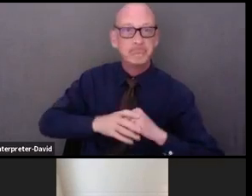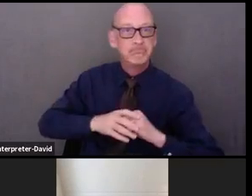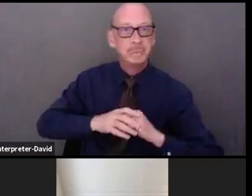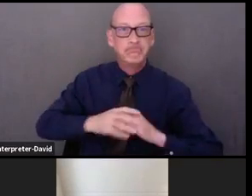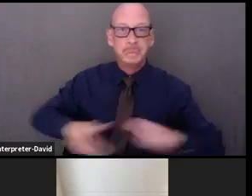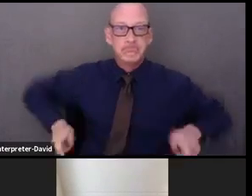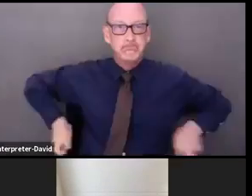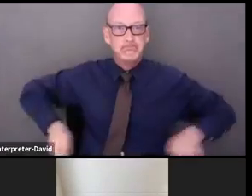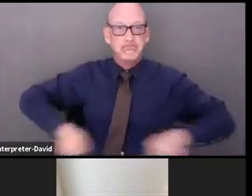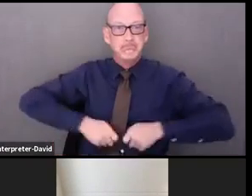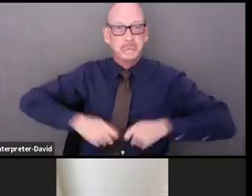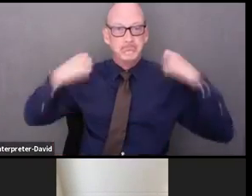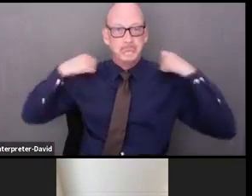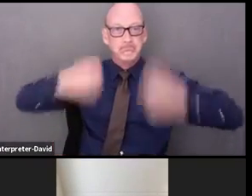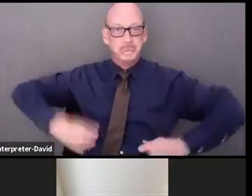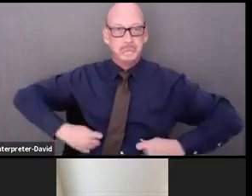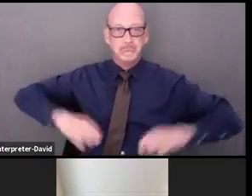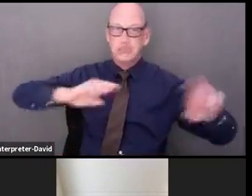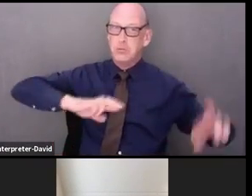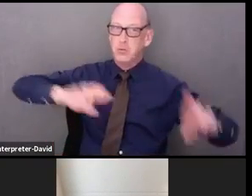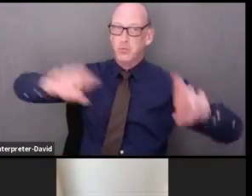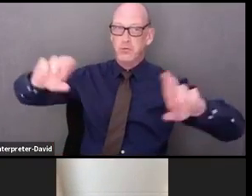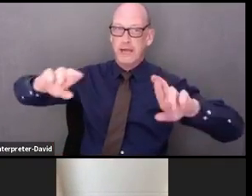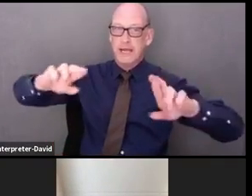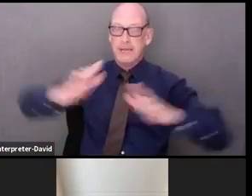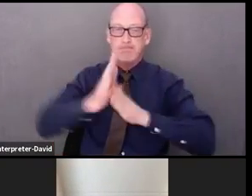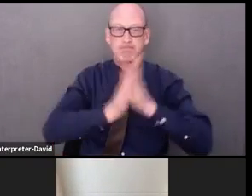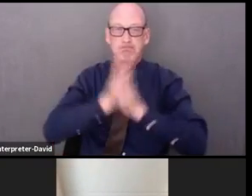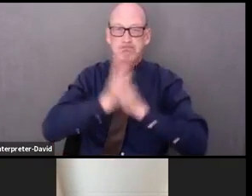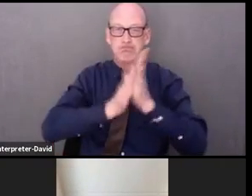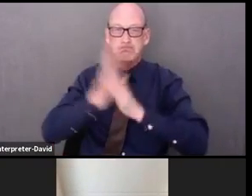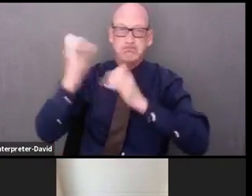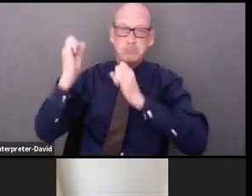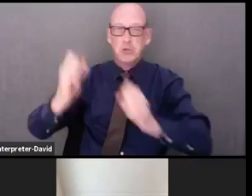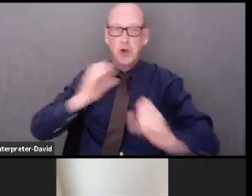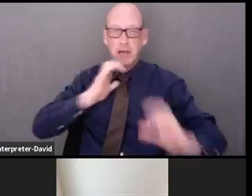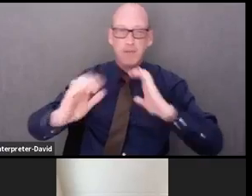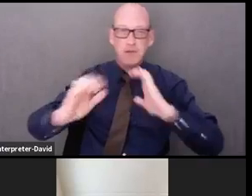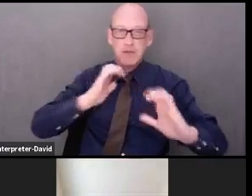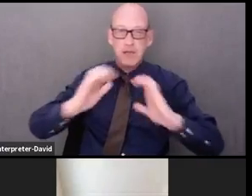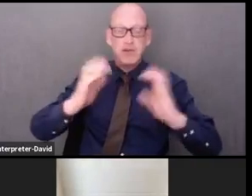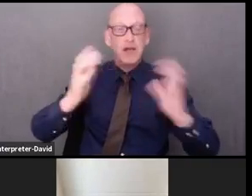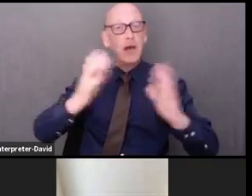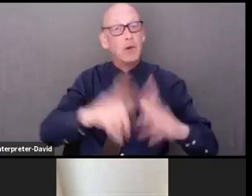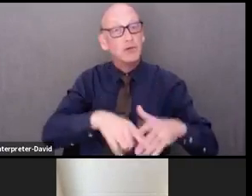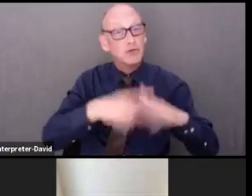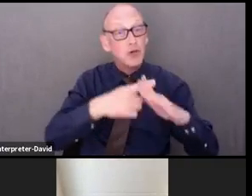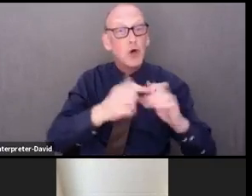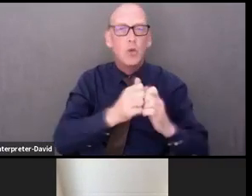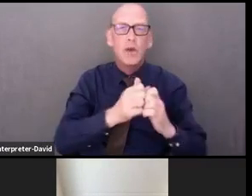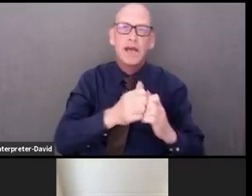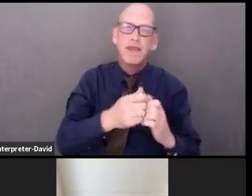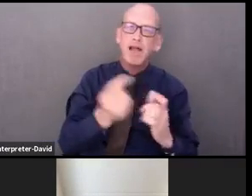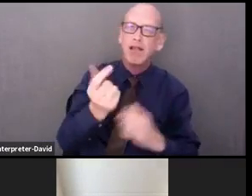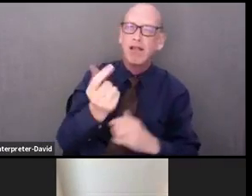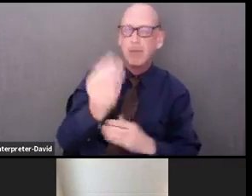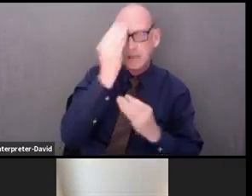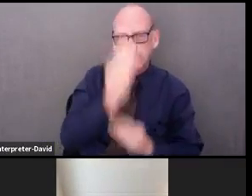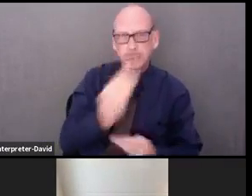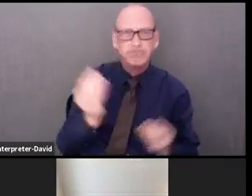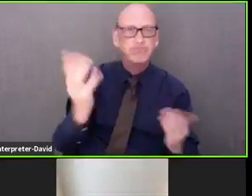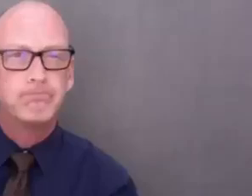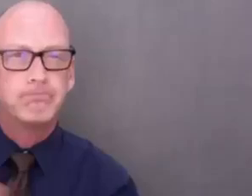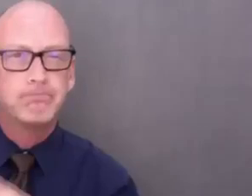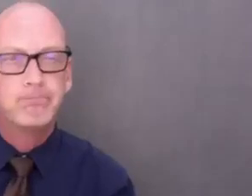really robust conversation tonight. I wanted to start out with just a little bit of information, a